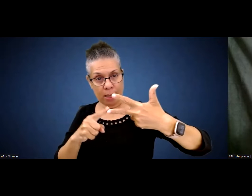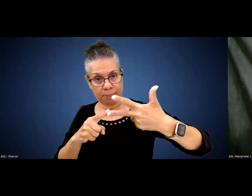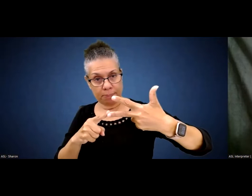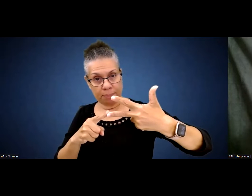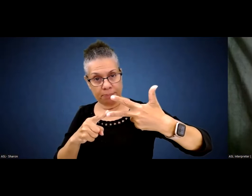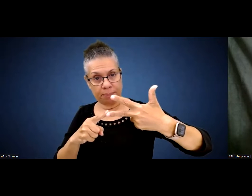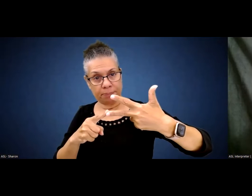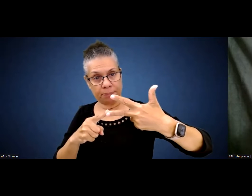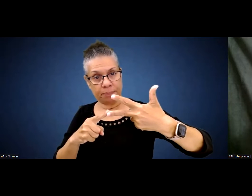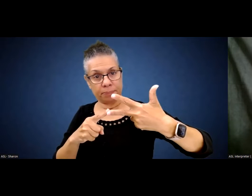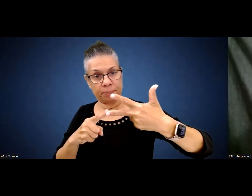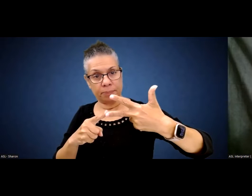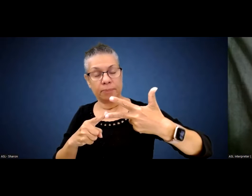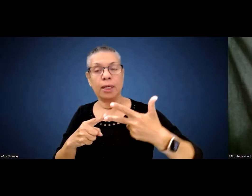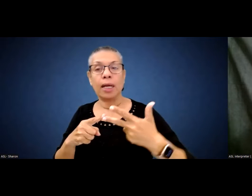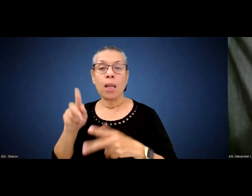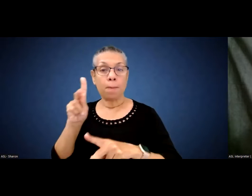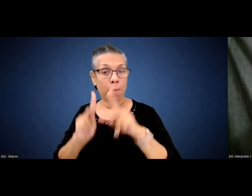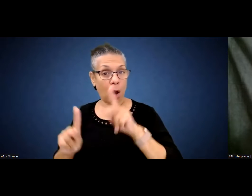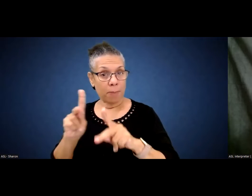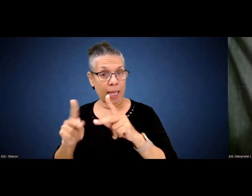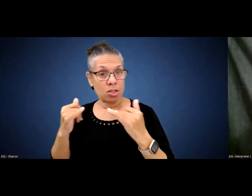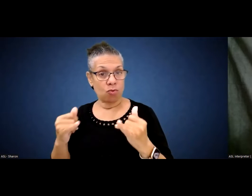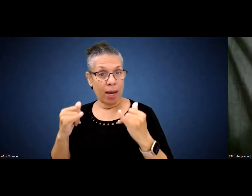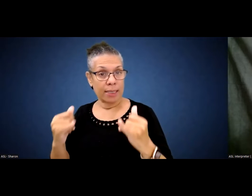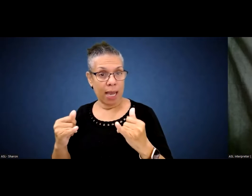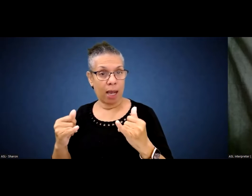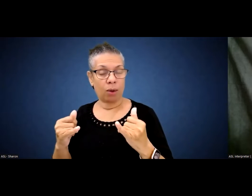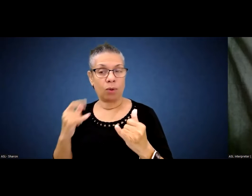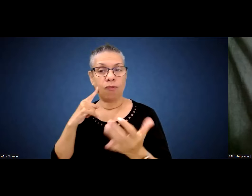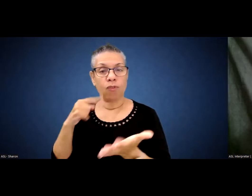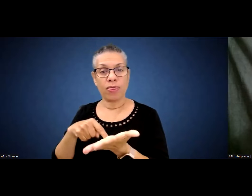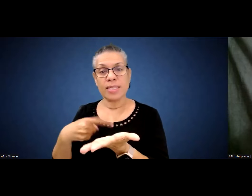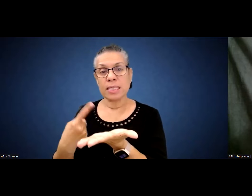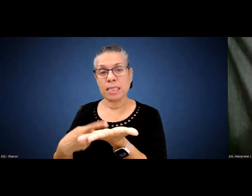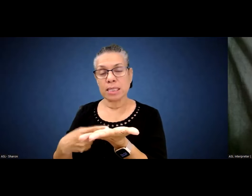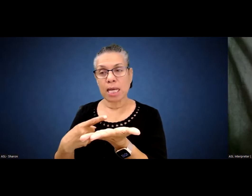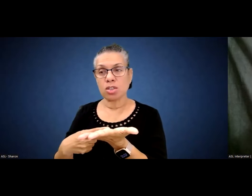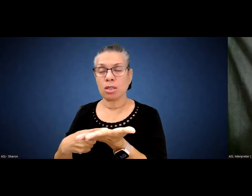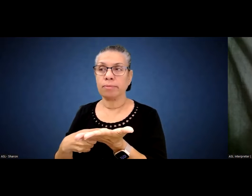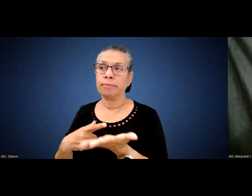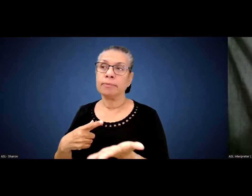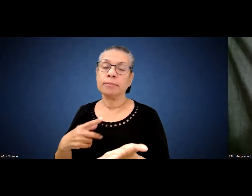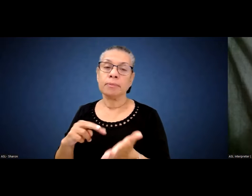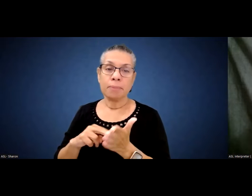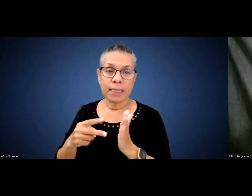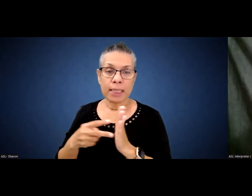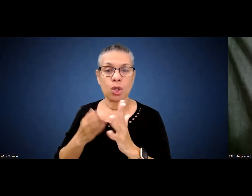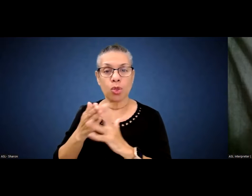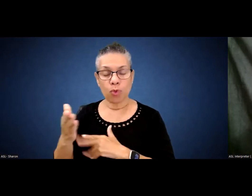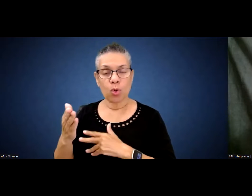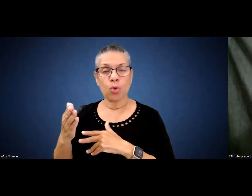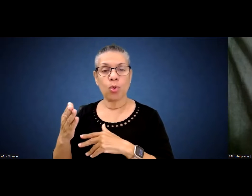population. And the population right now, part of this discussion today, has been identified through the